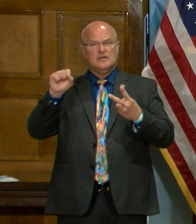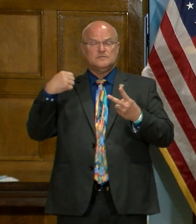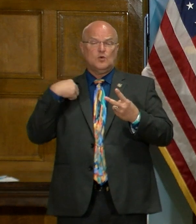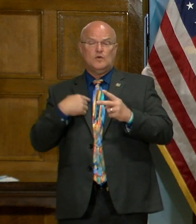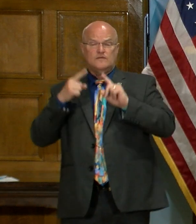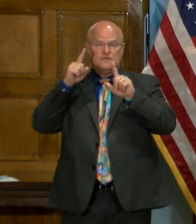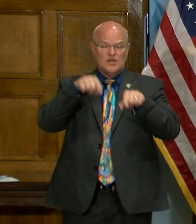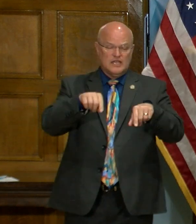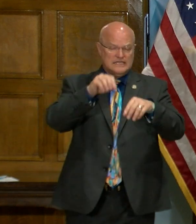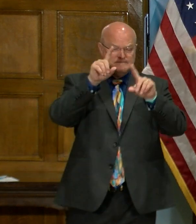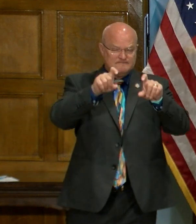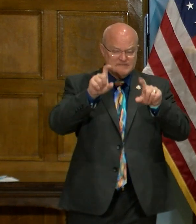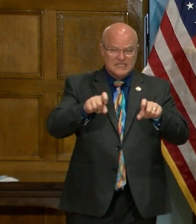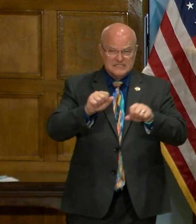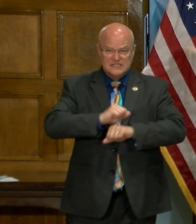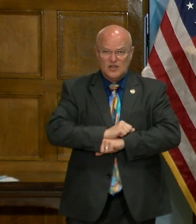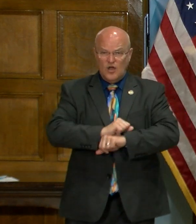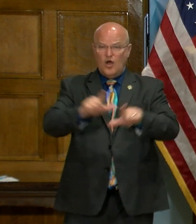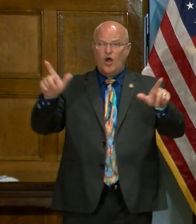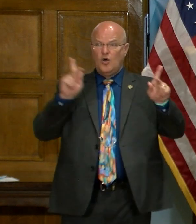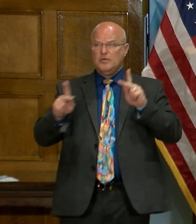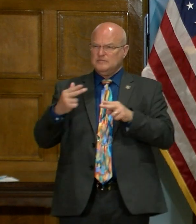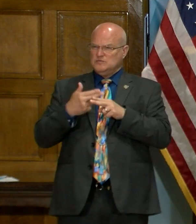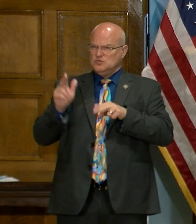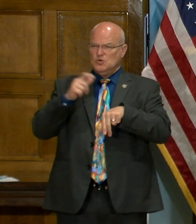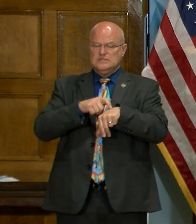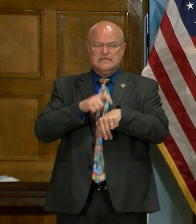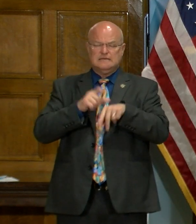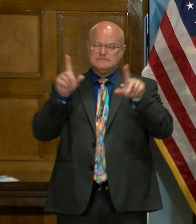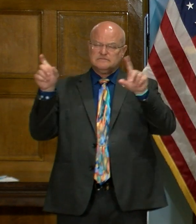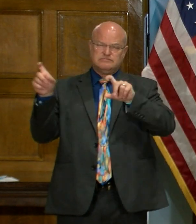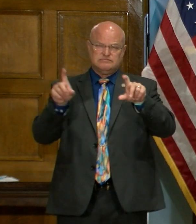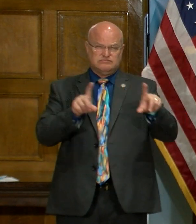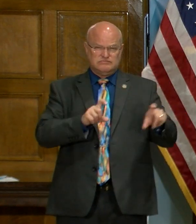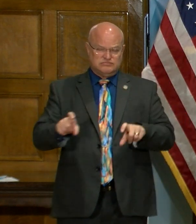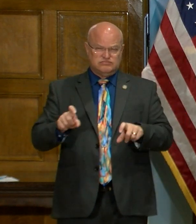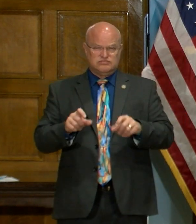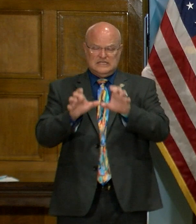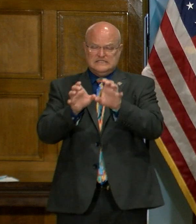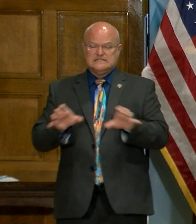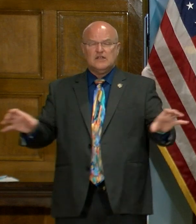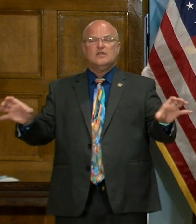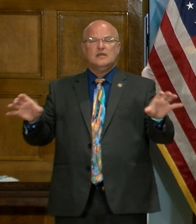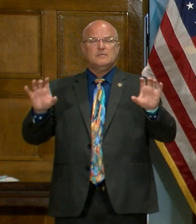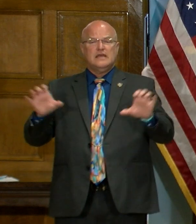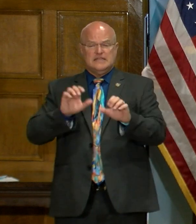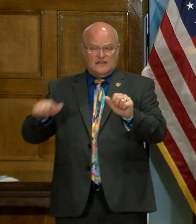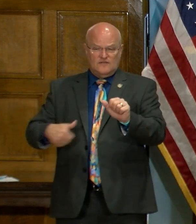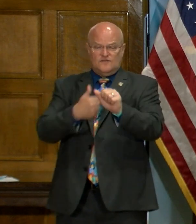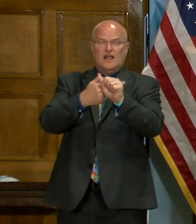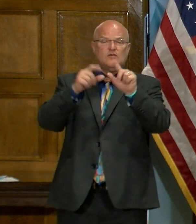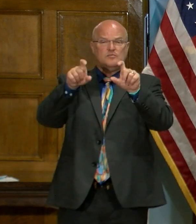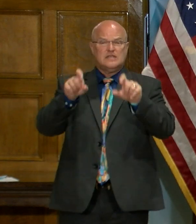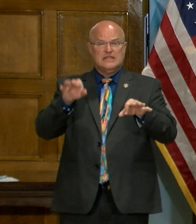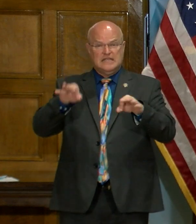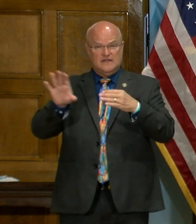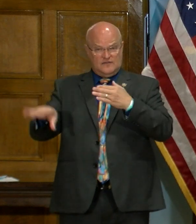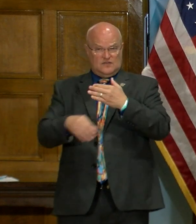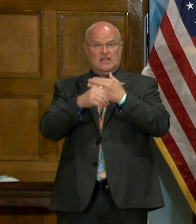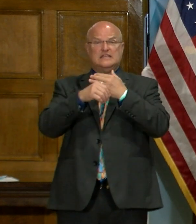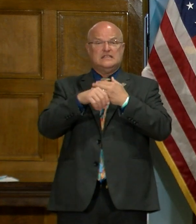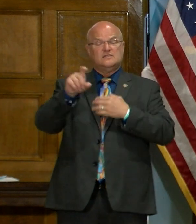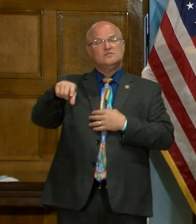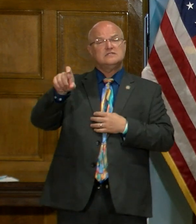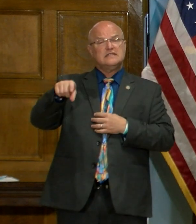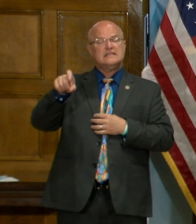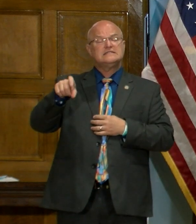in and tested pretty much everyone within a short period of time, segregated them and done follow-up testing if there are